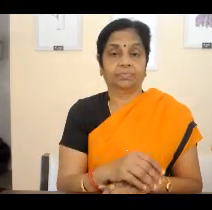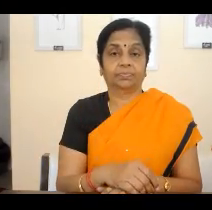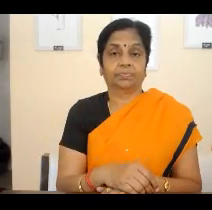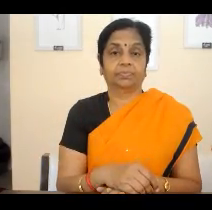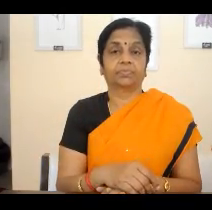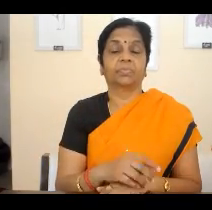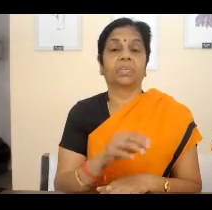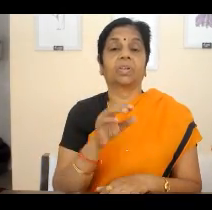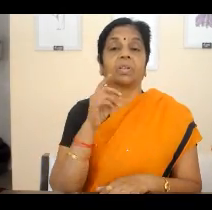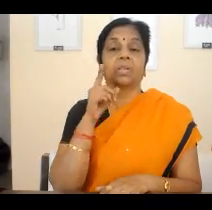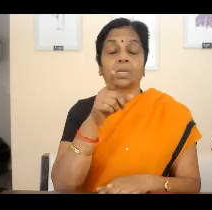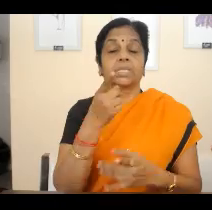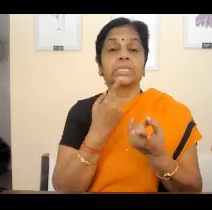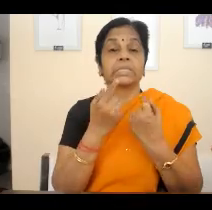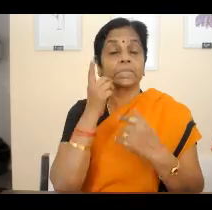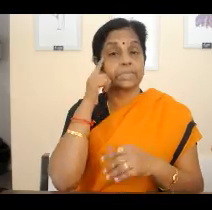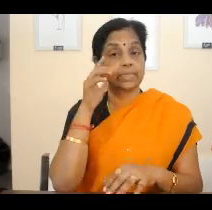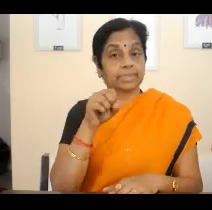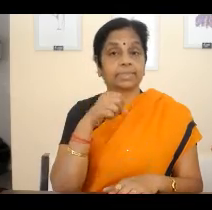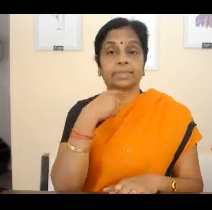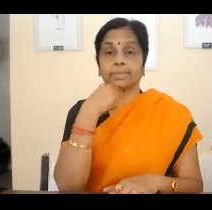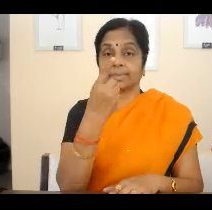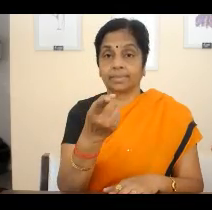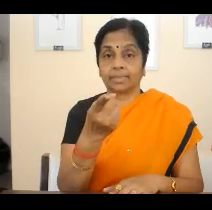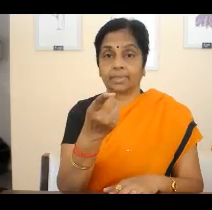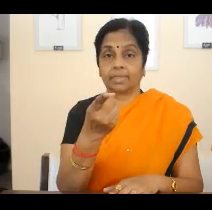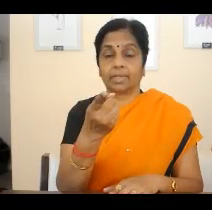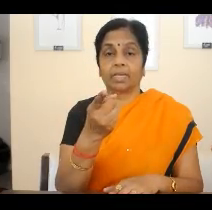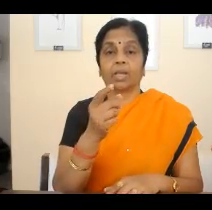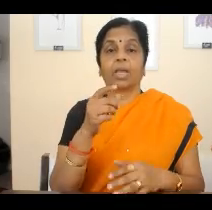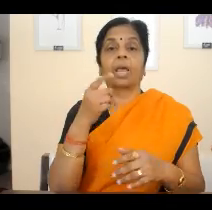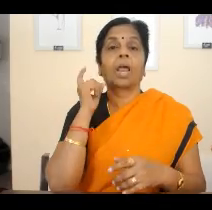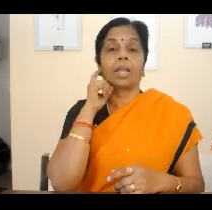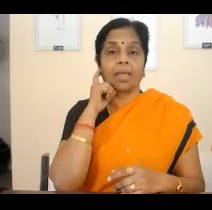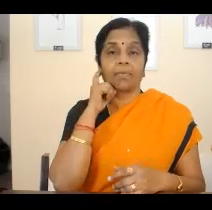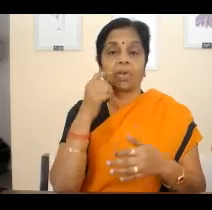which has been suggested by the deaf community.